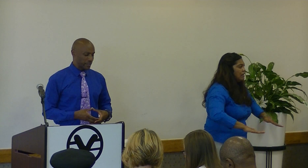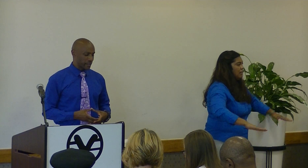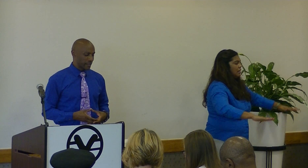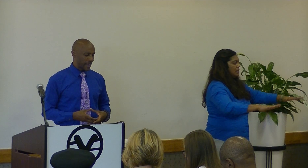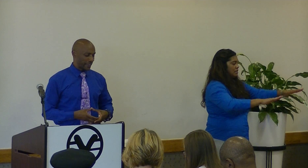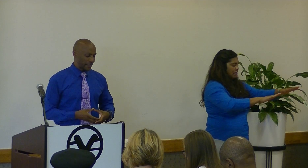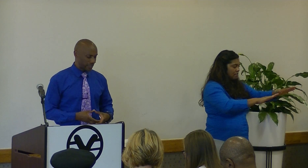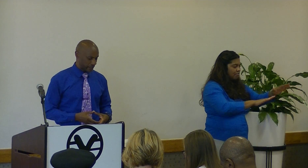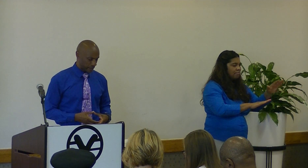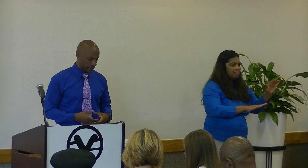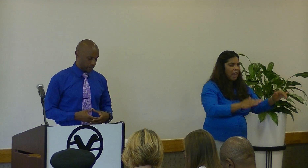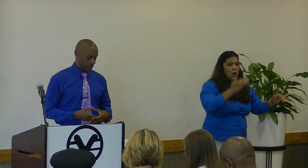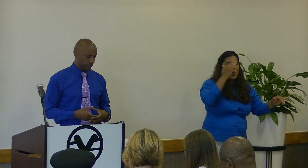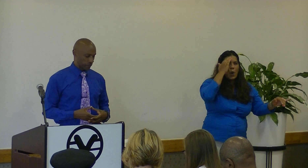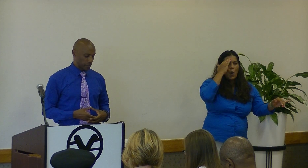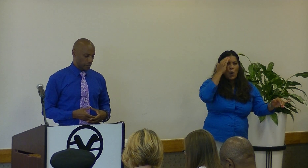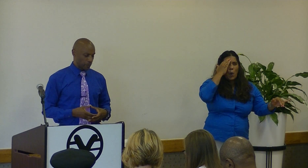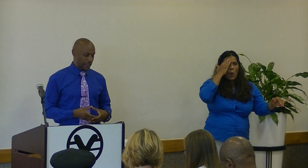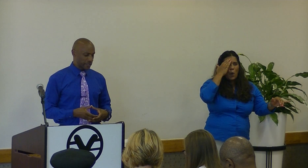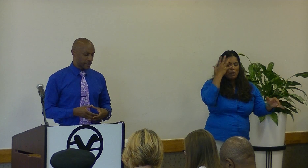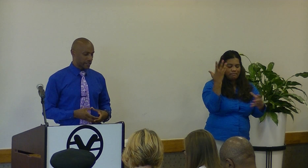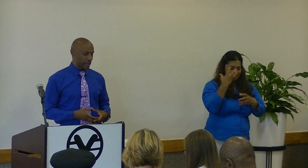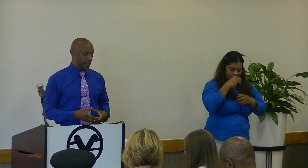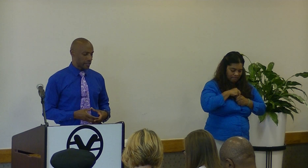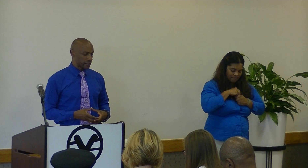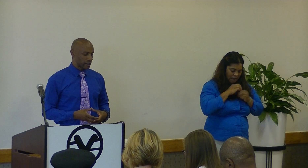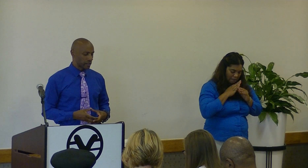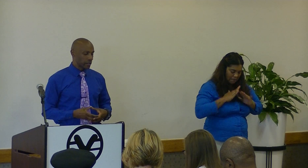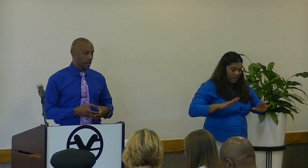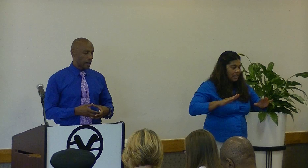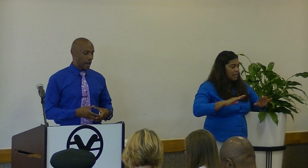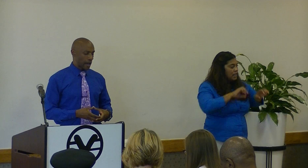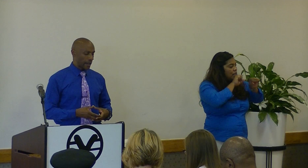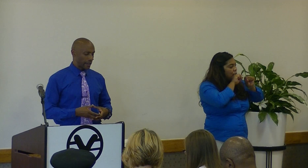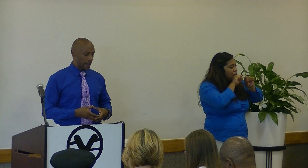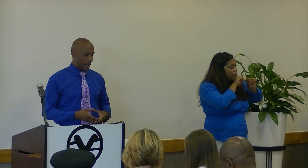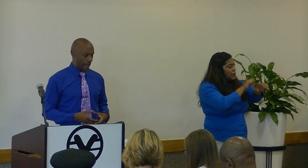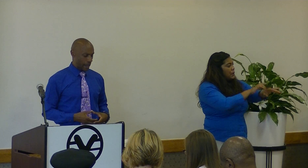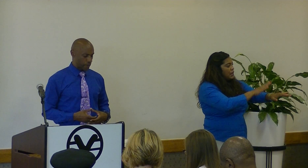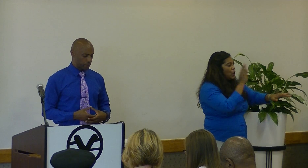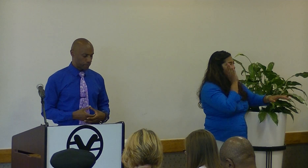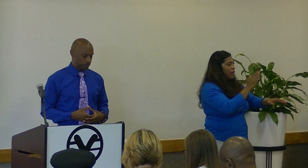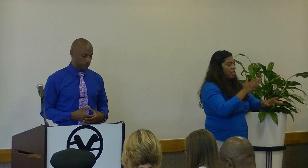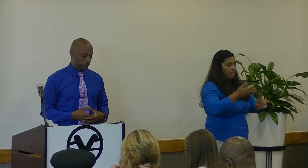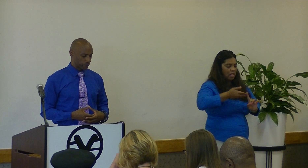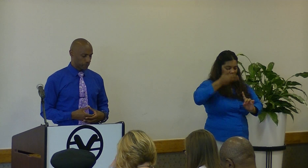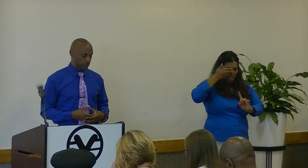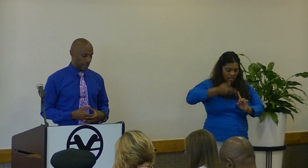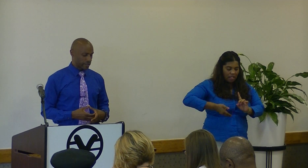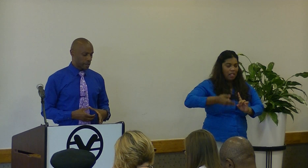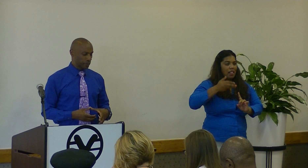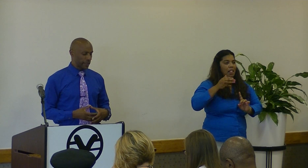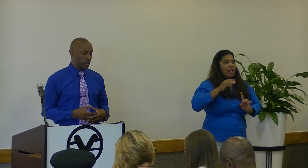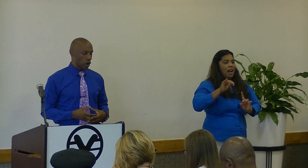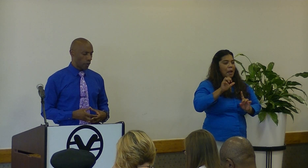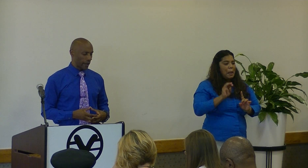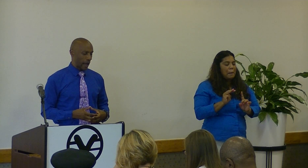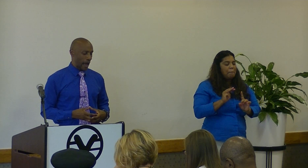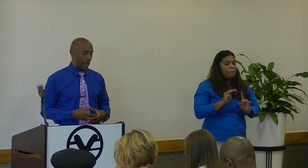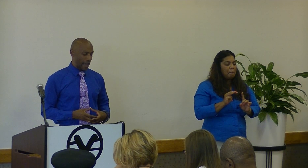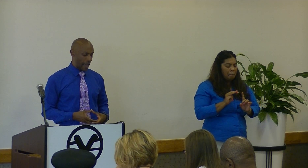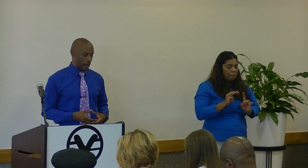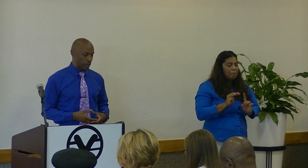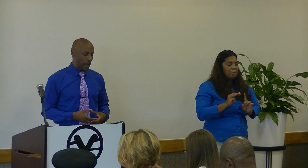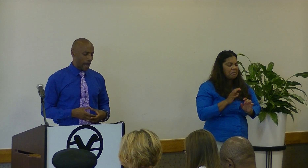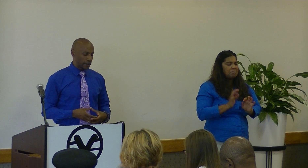the peace that is, the peace that says, I am. And simply in